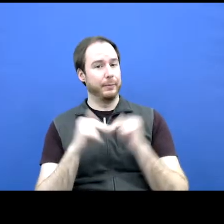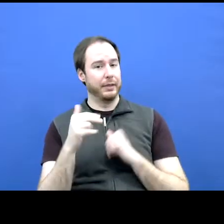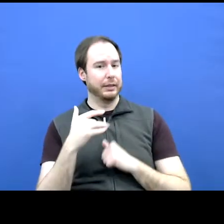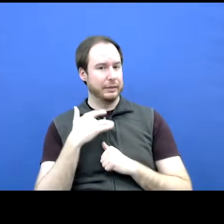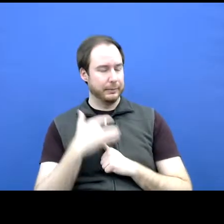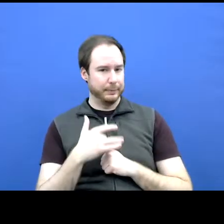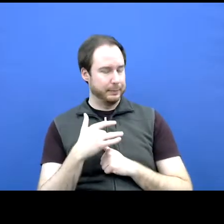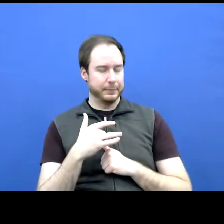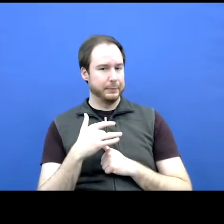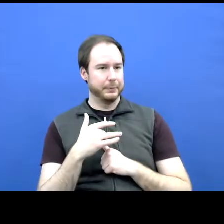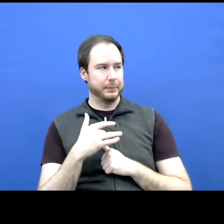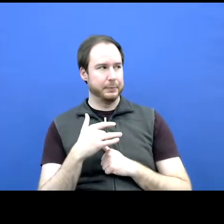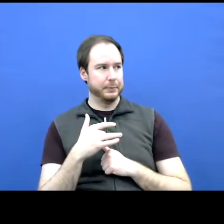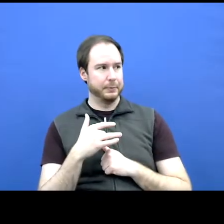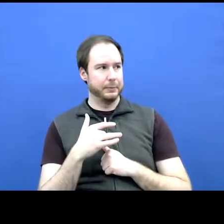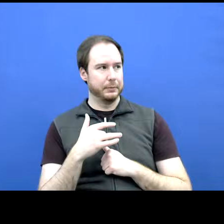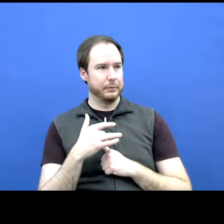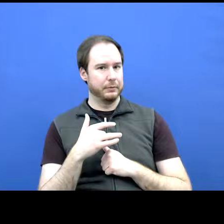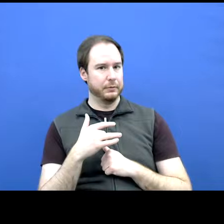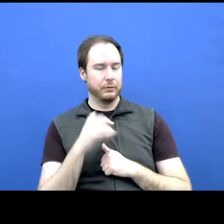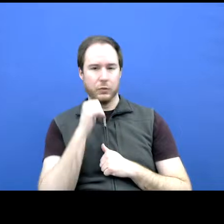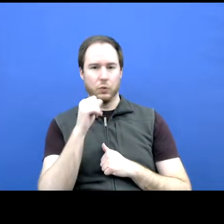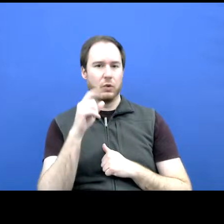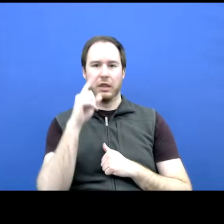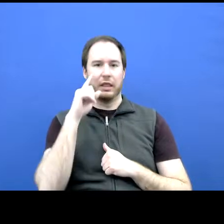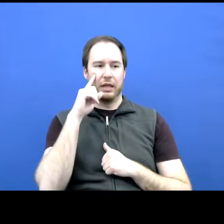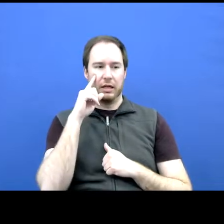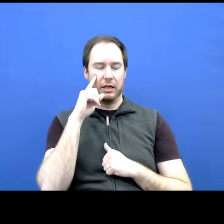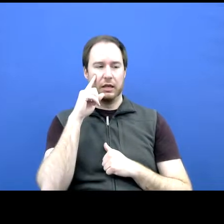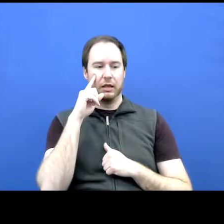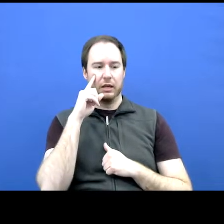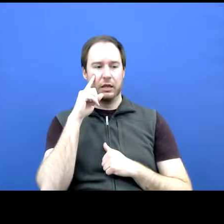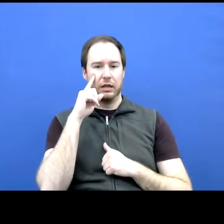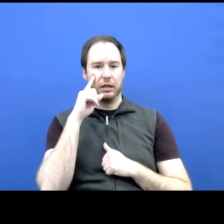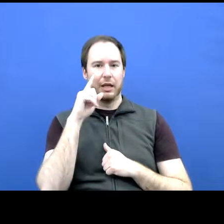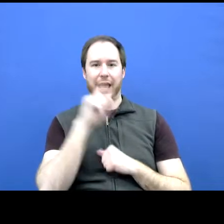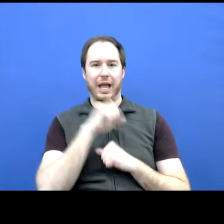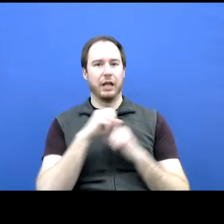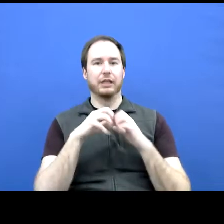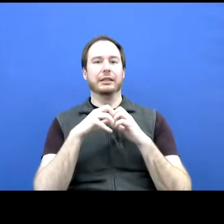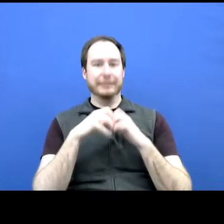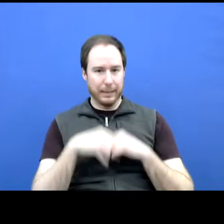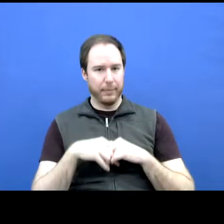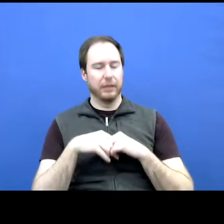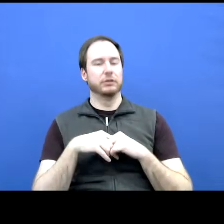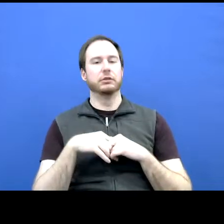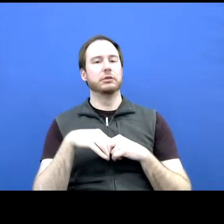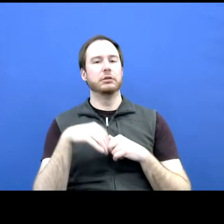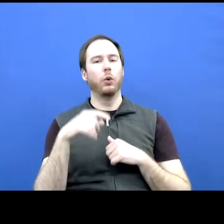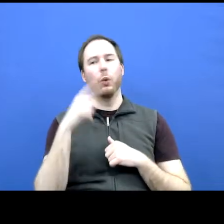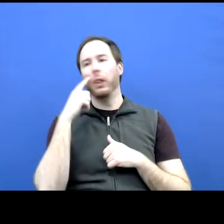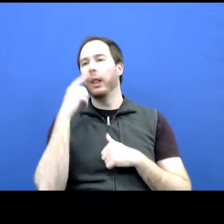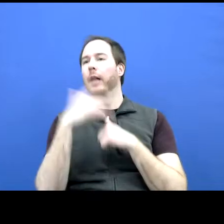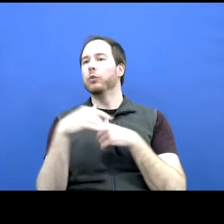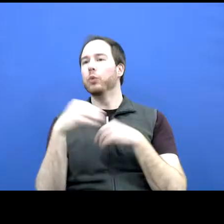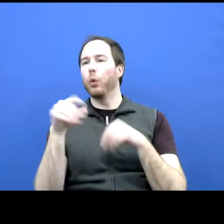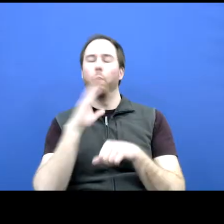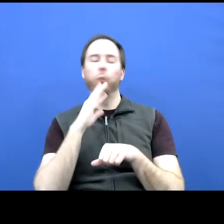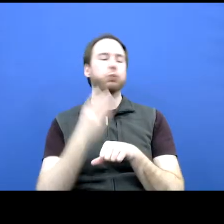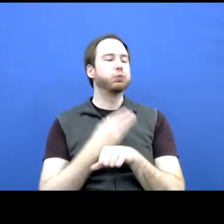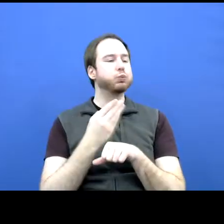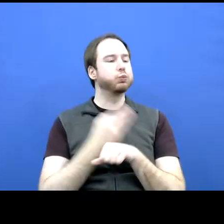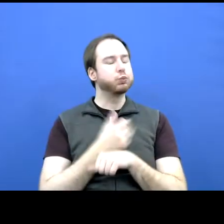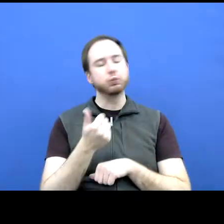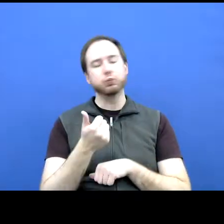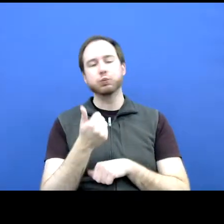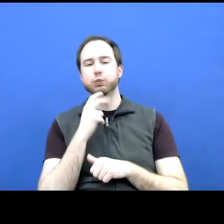don't, a lot of them don't think that about demolition. They see a vacant store and we're gonna reuse